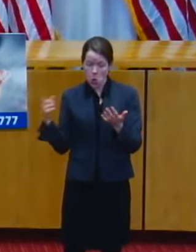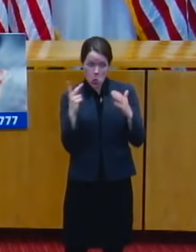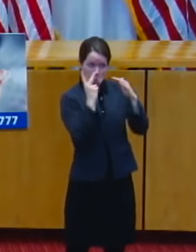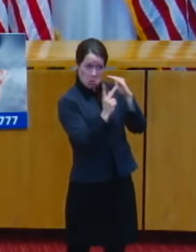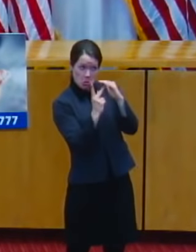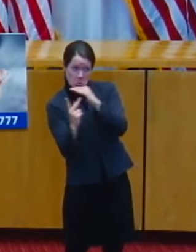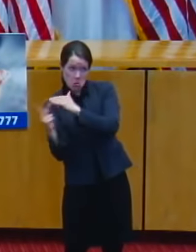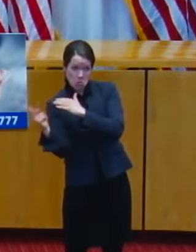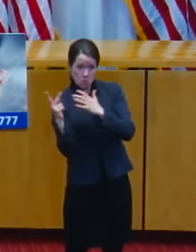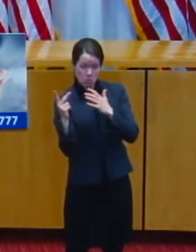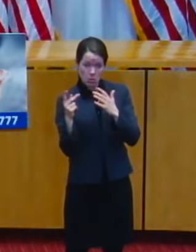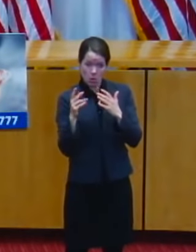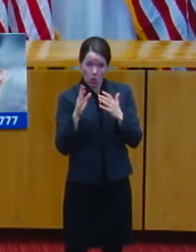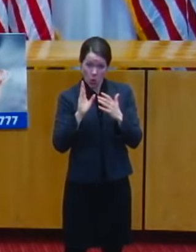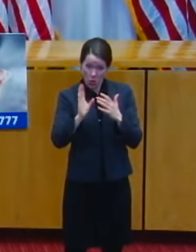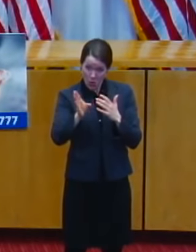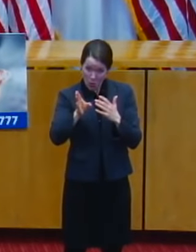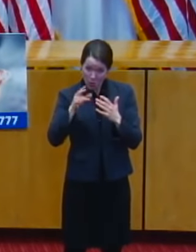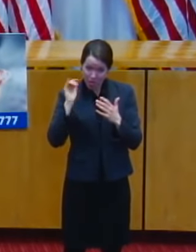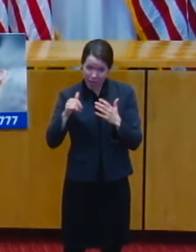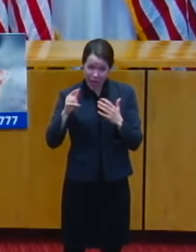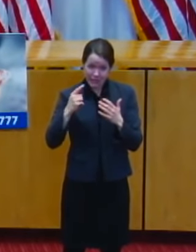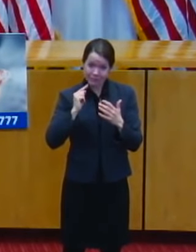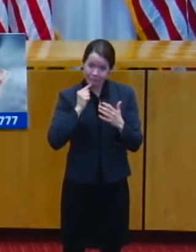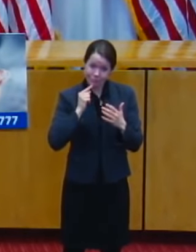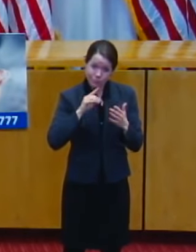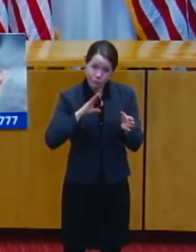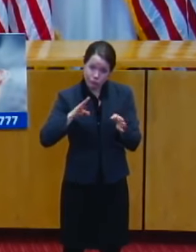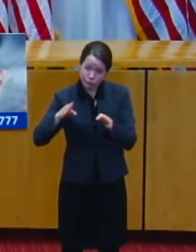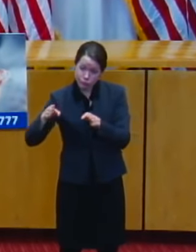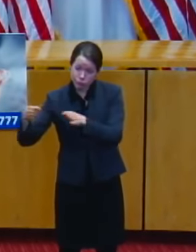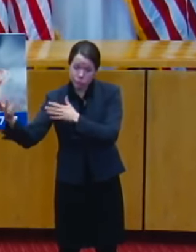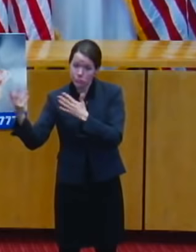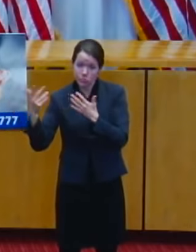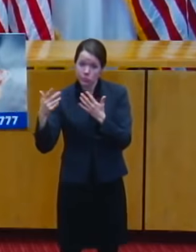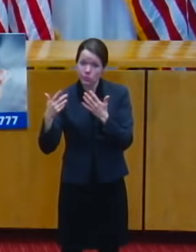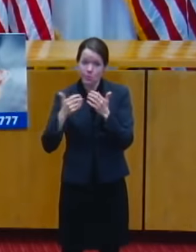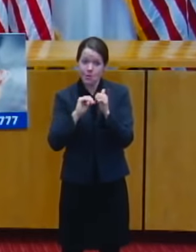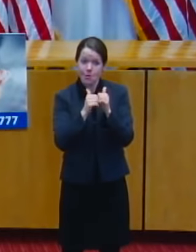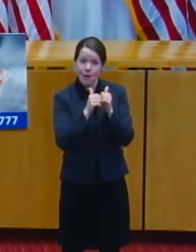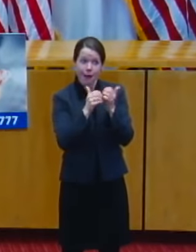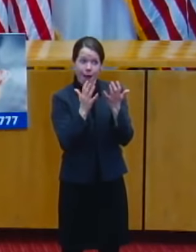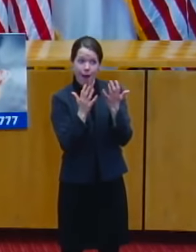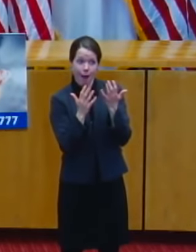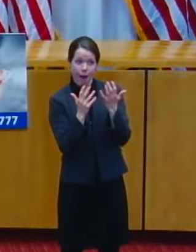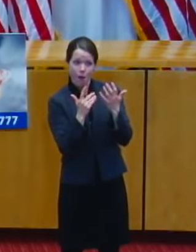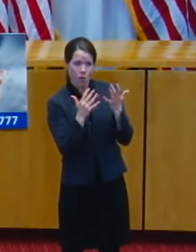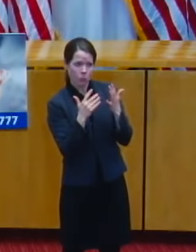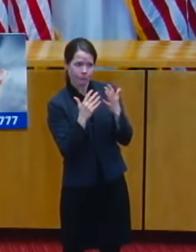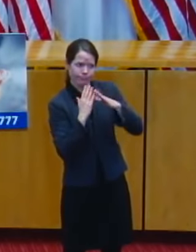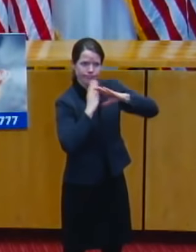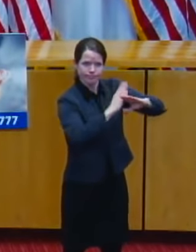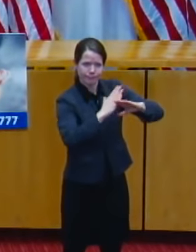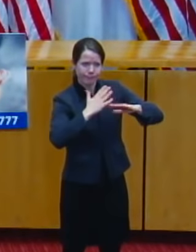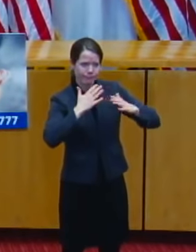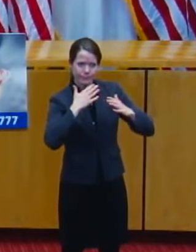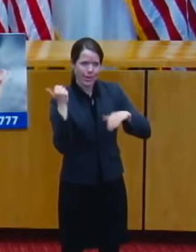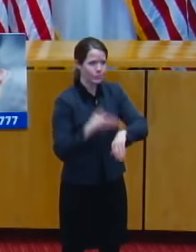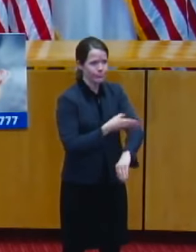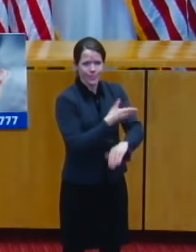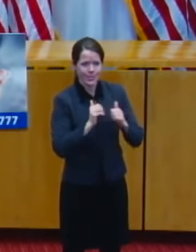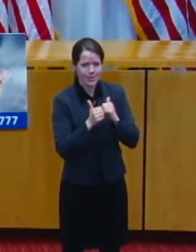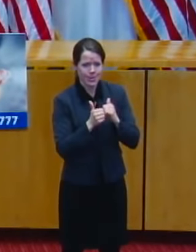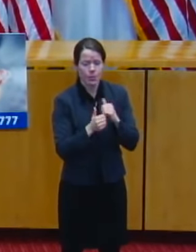The only thing I would say about the numbers is no one should draw broad conclusions on 1 day or 2 days or 3 days or